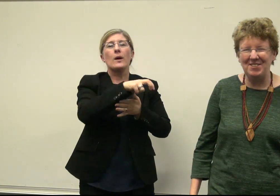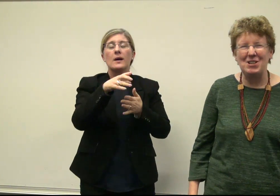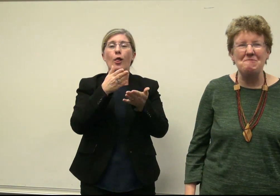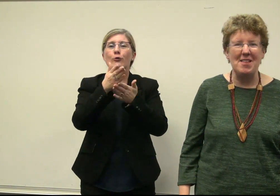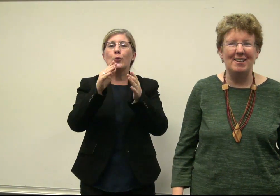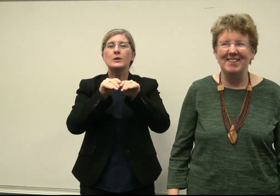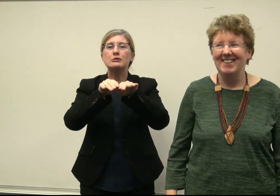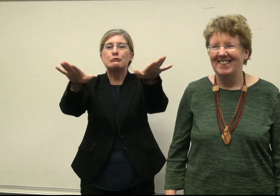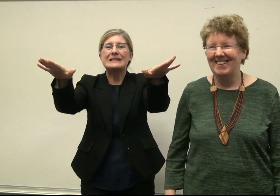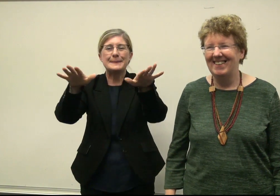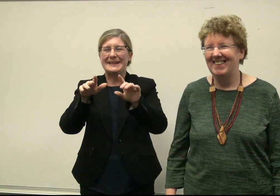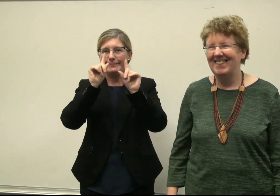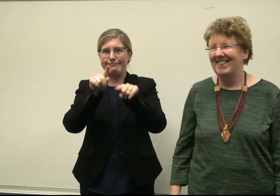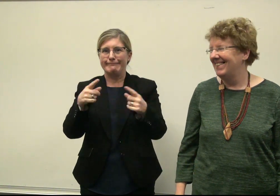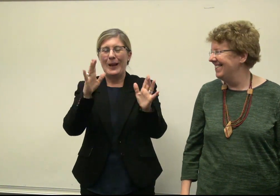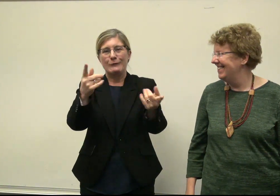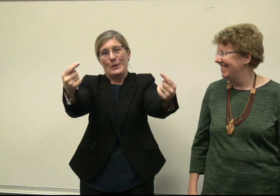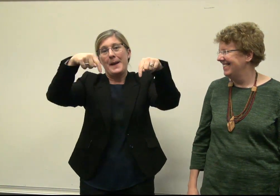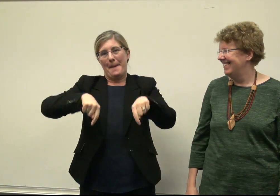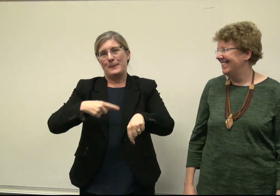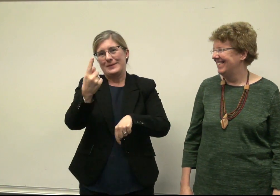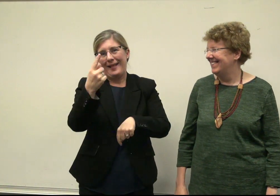You'll have to come for that.